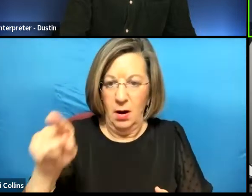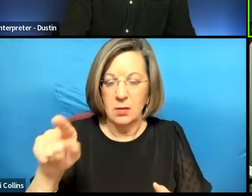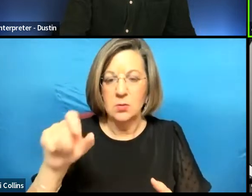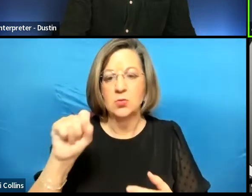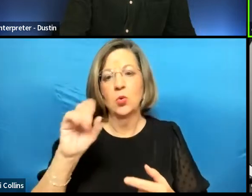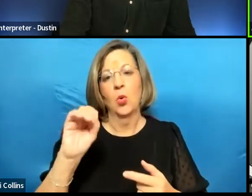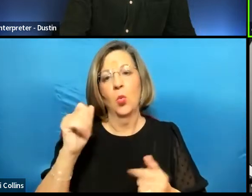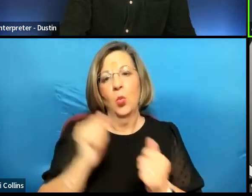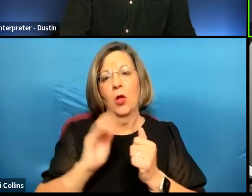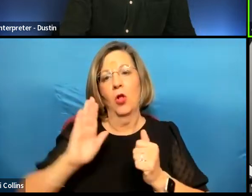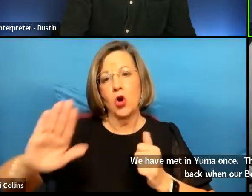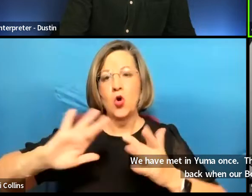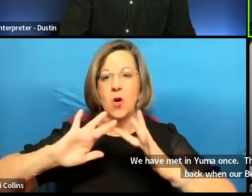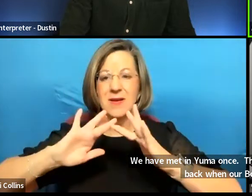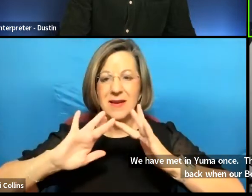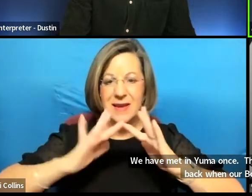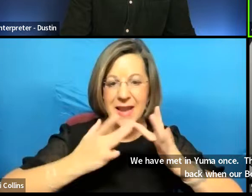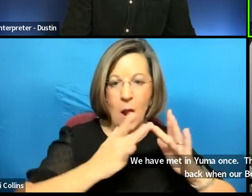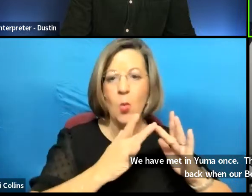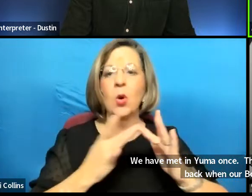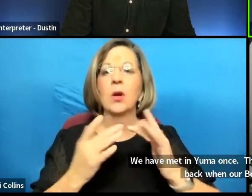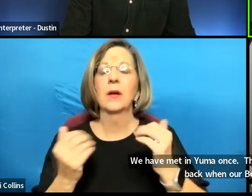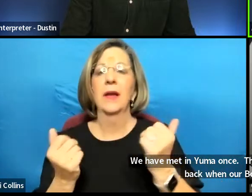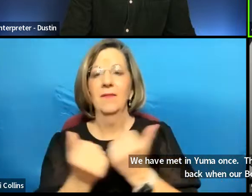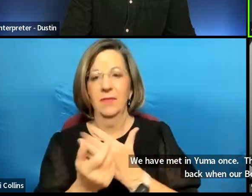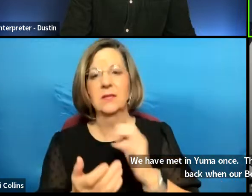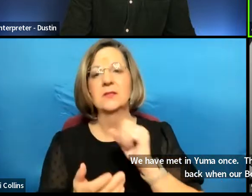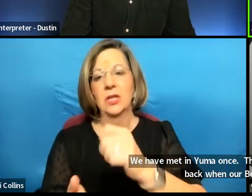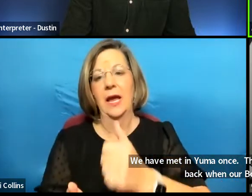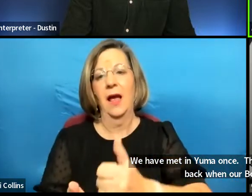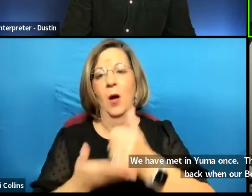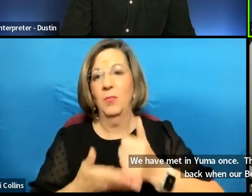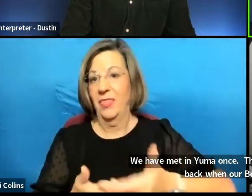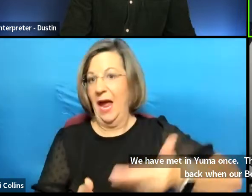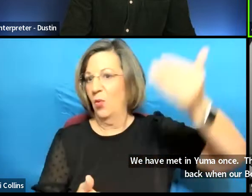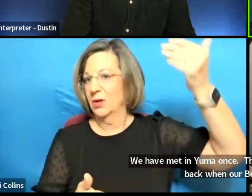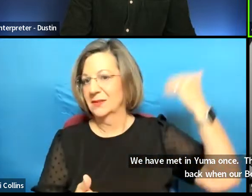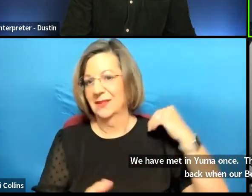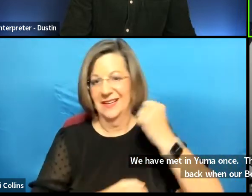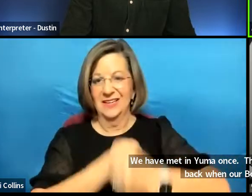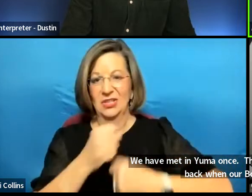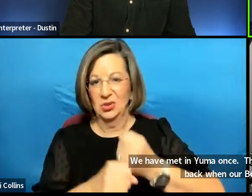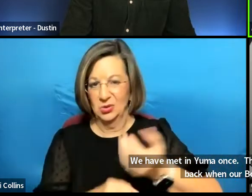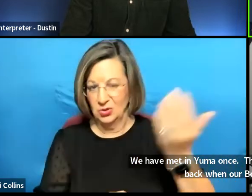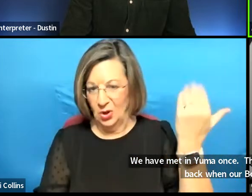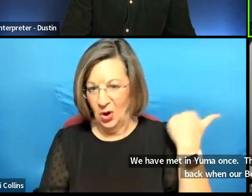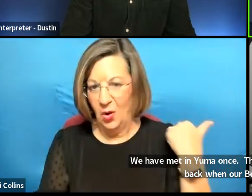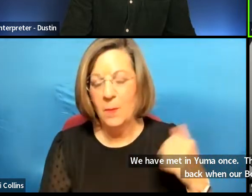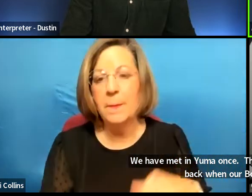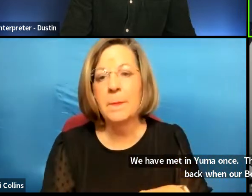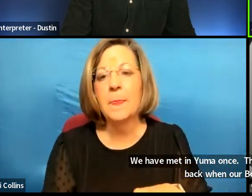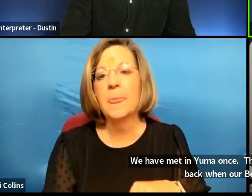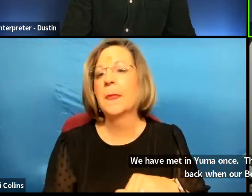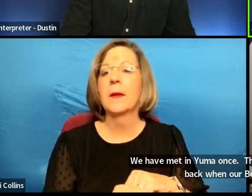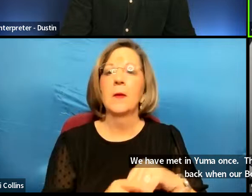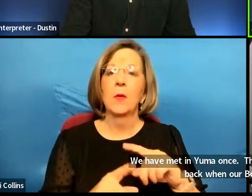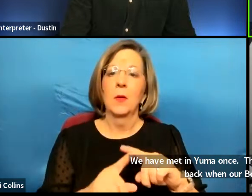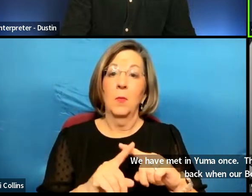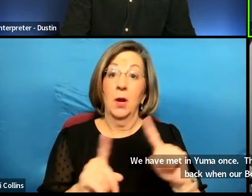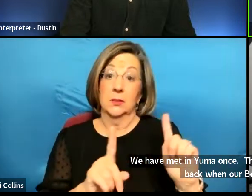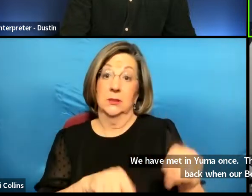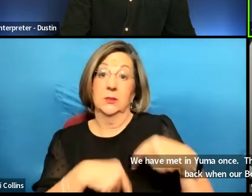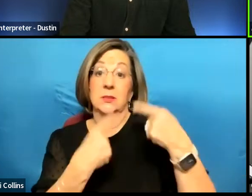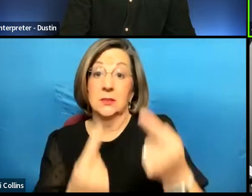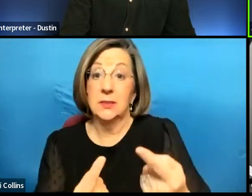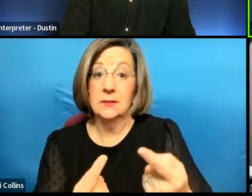lived in Yuma. And so with her network of everything, she helped us out, but that was many years